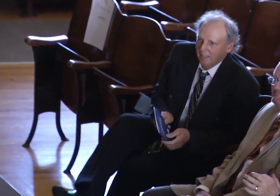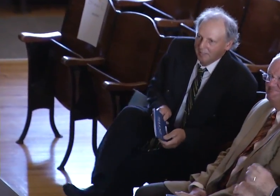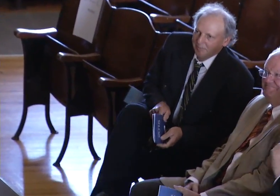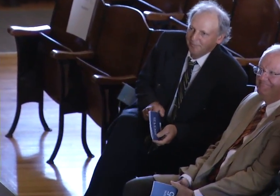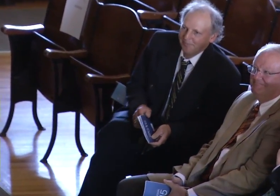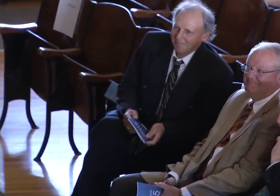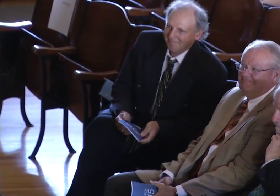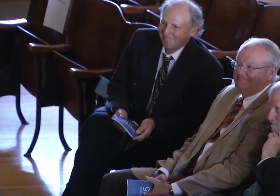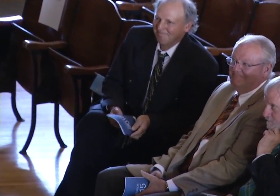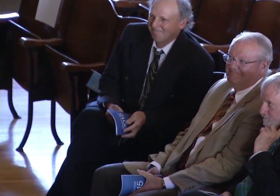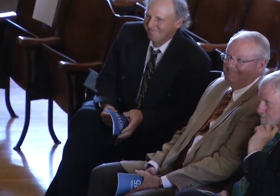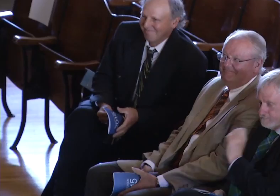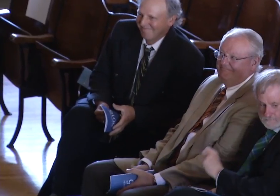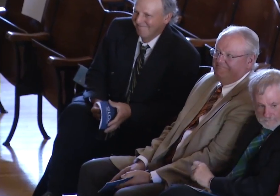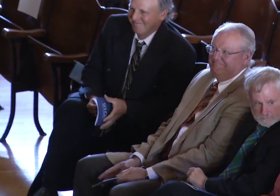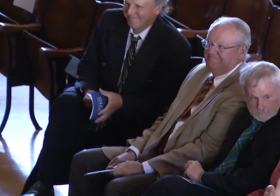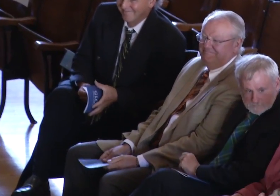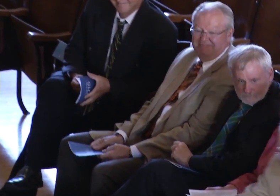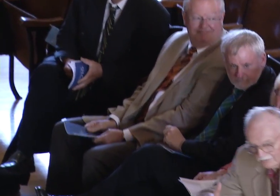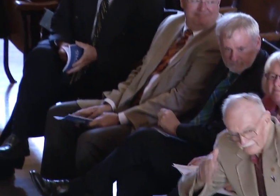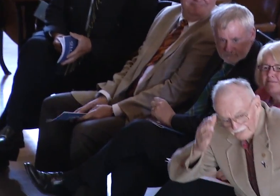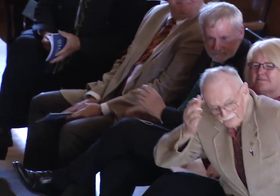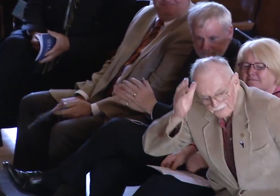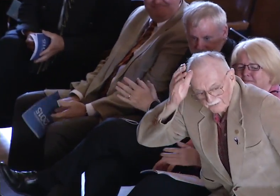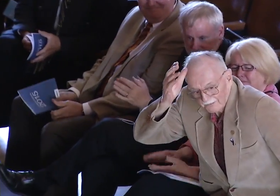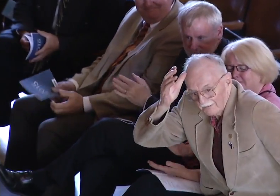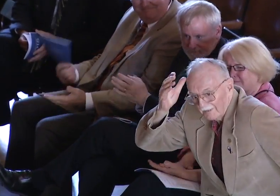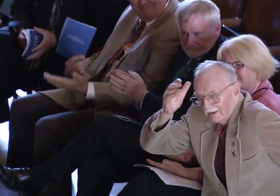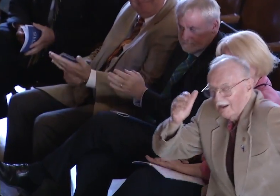And special guest John McLeod.